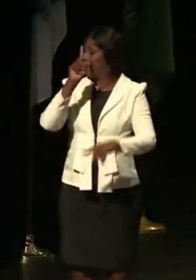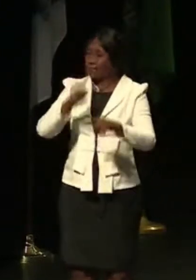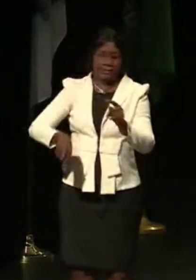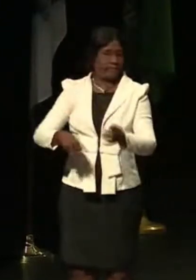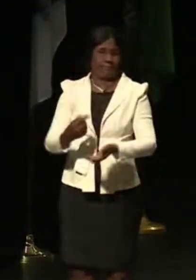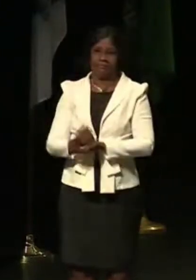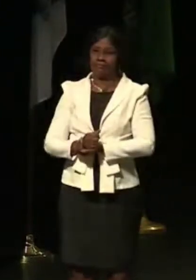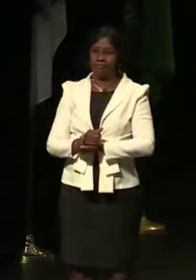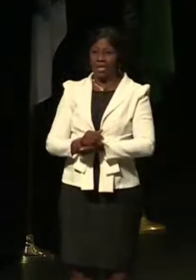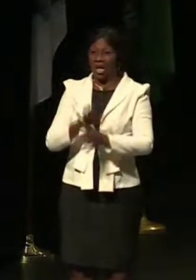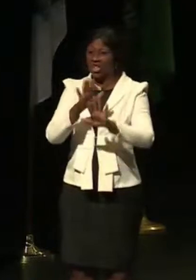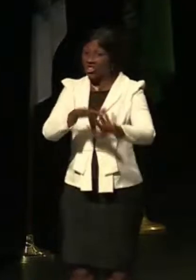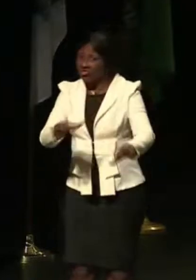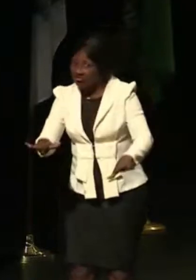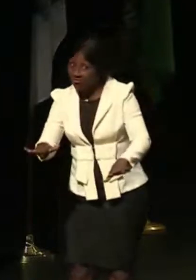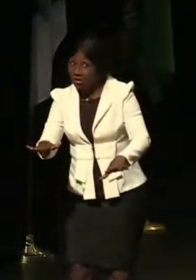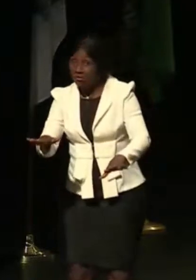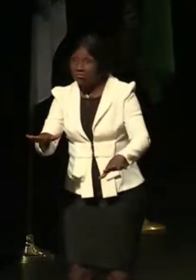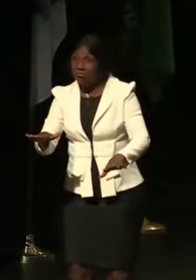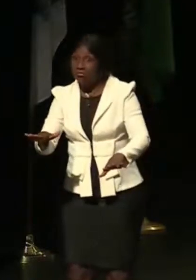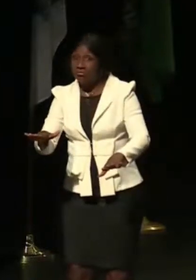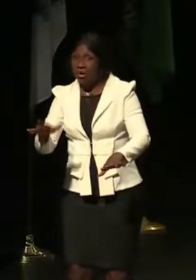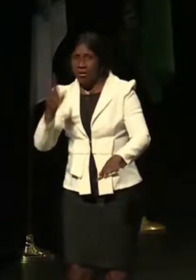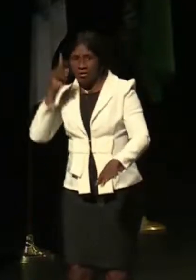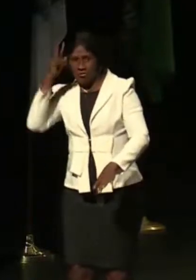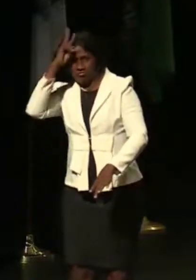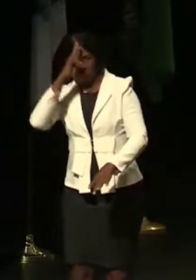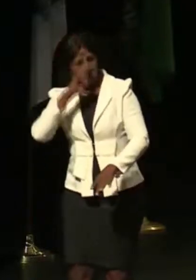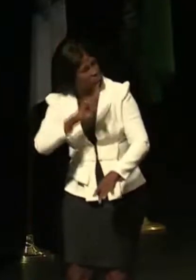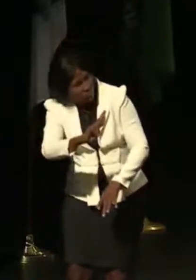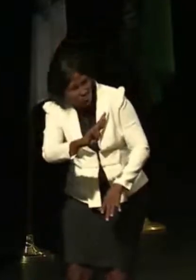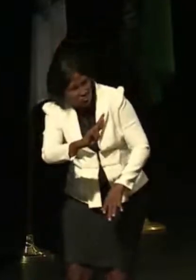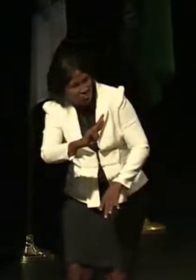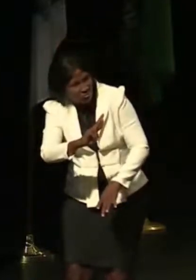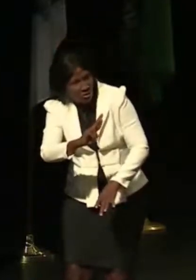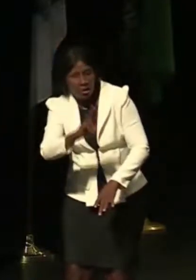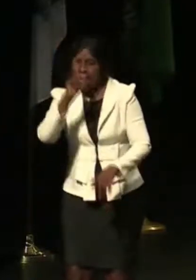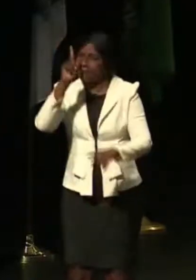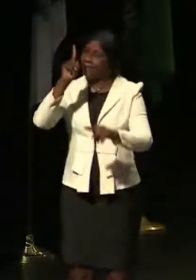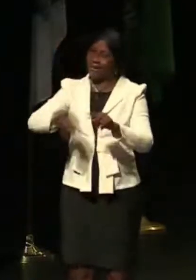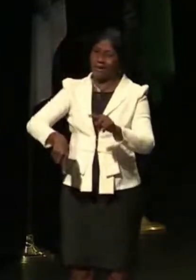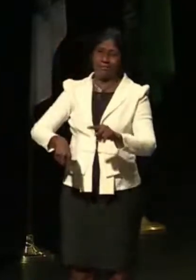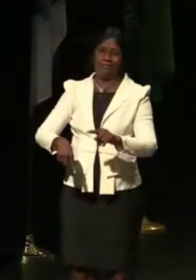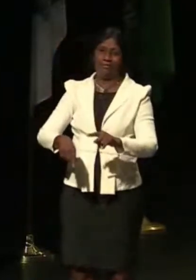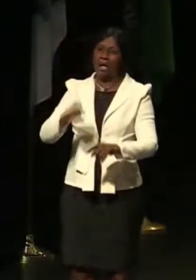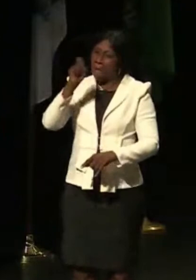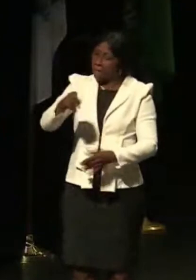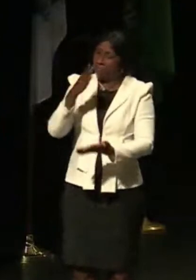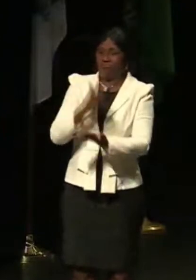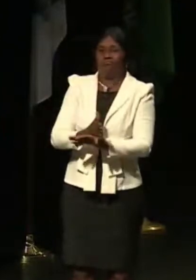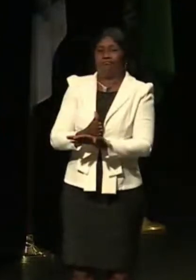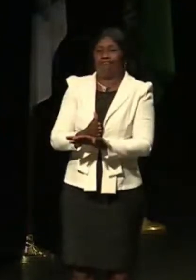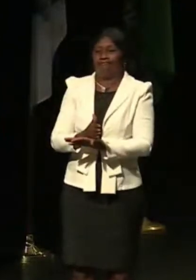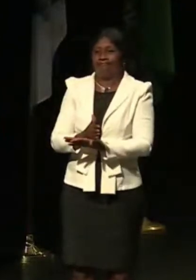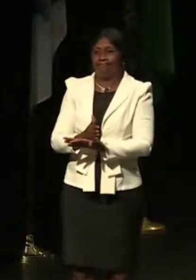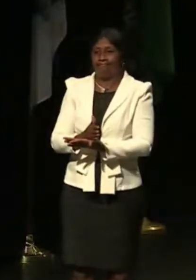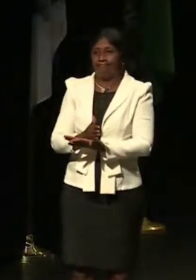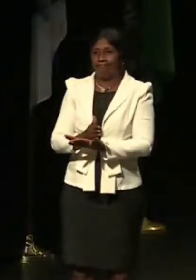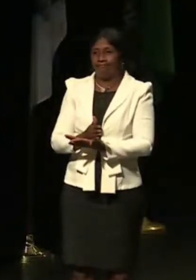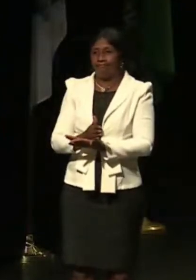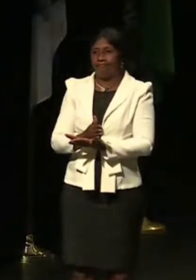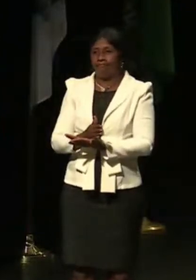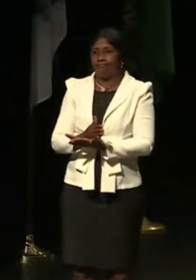And the children cannot continue to disrespect each other. These are the problems of the